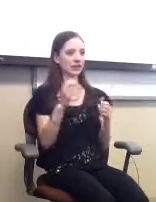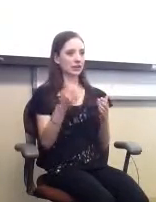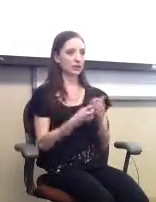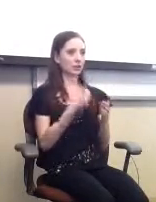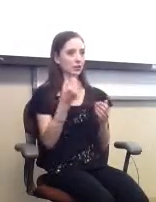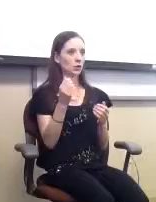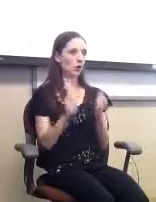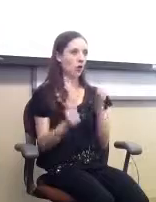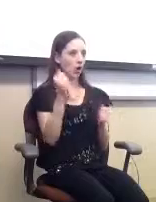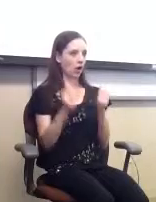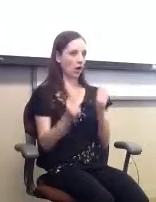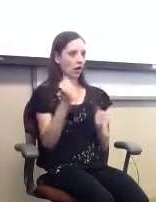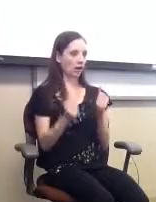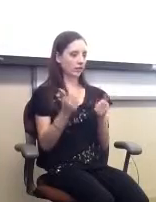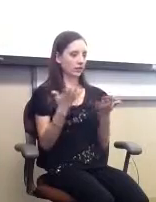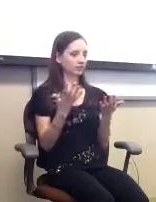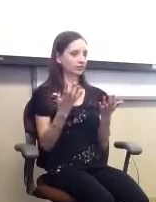know, try and use...